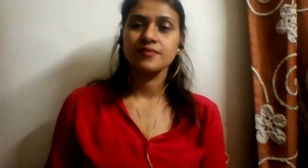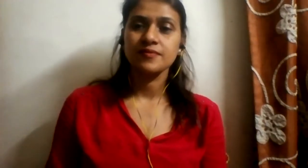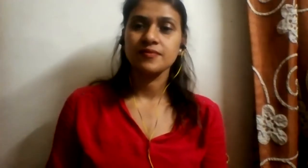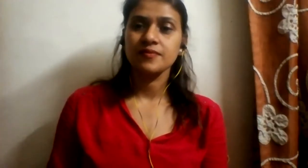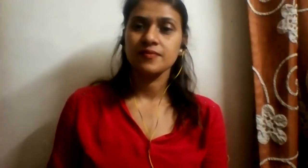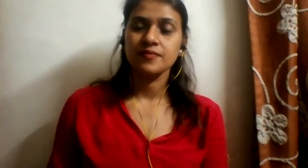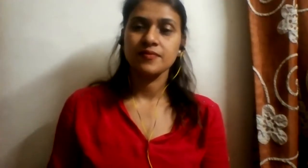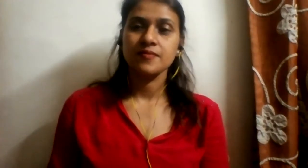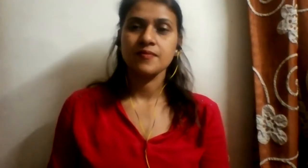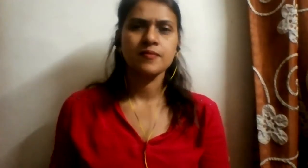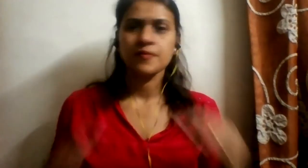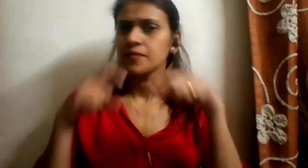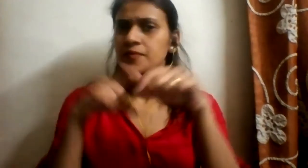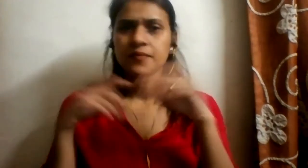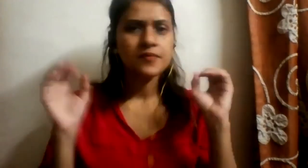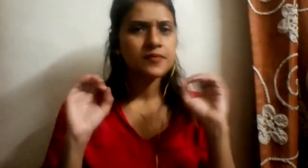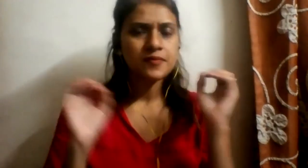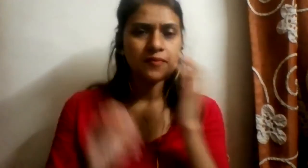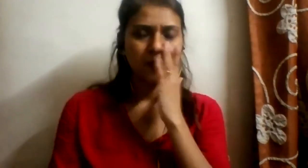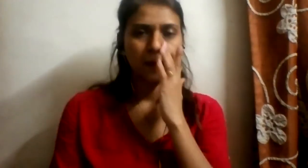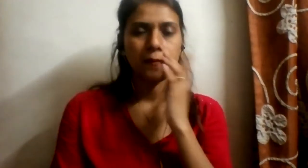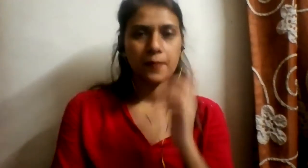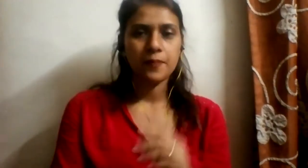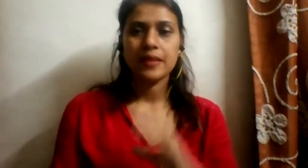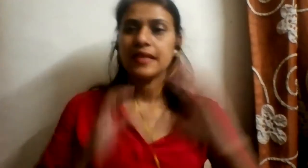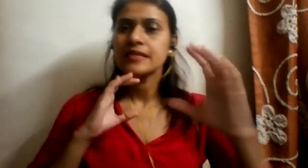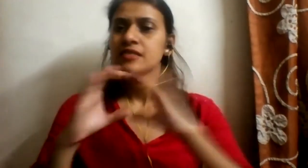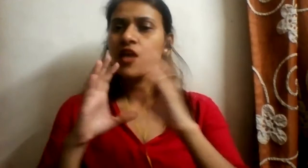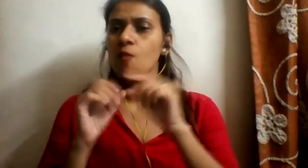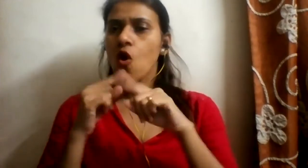No questions in the chat box?